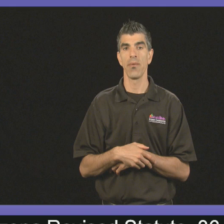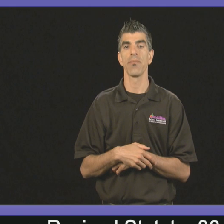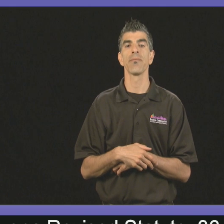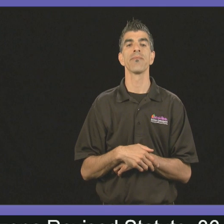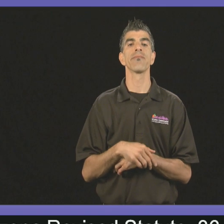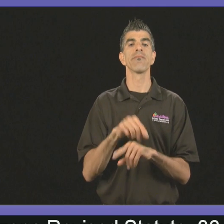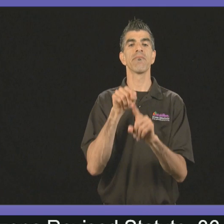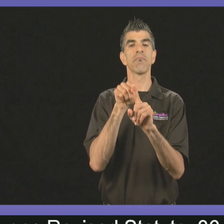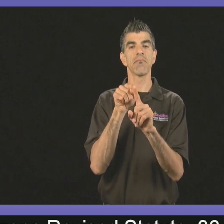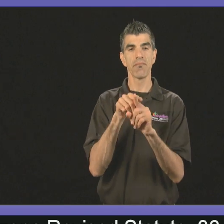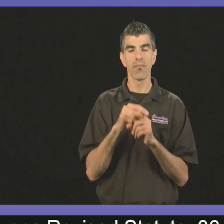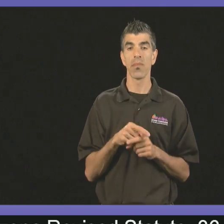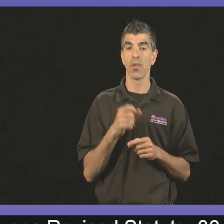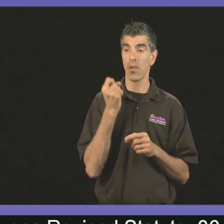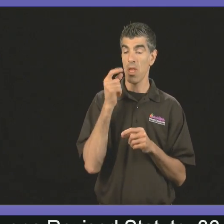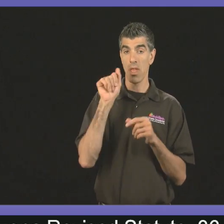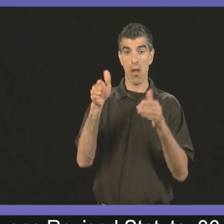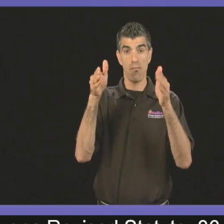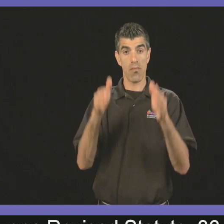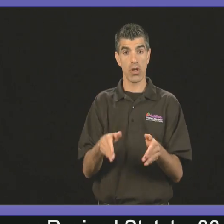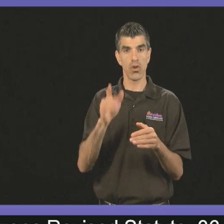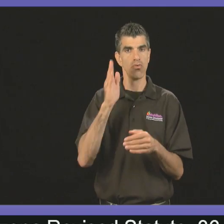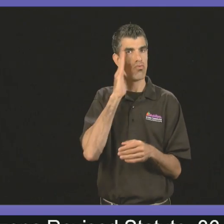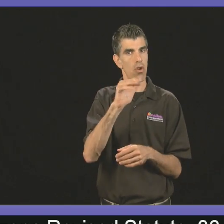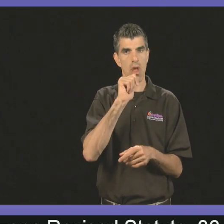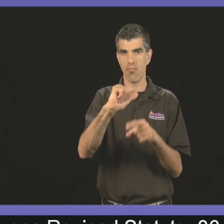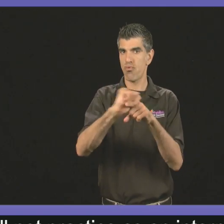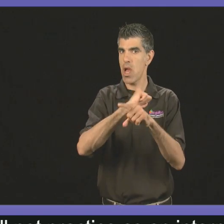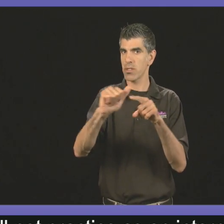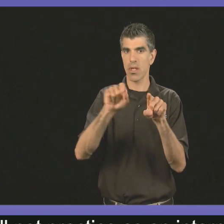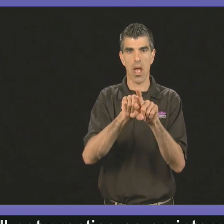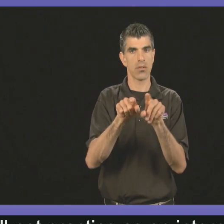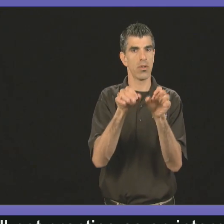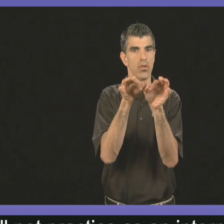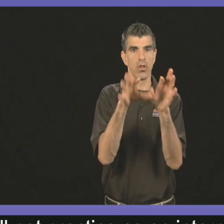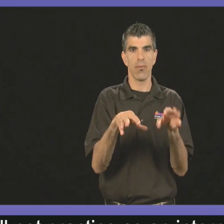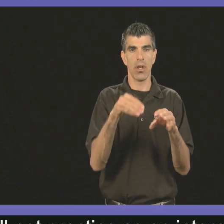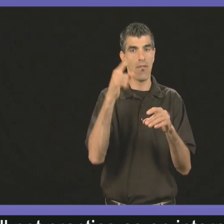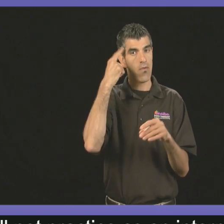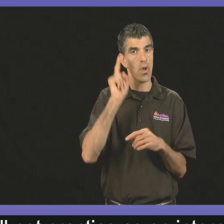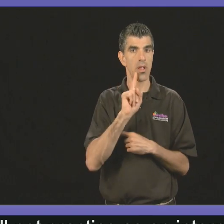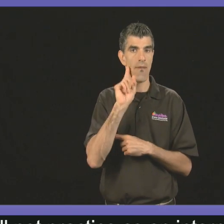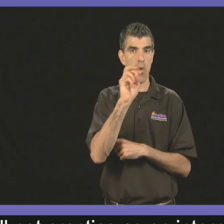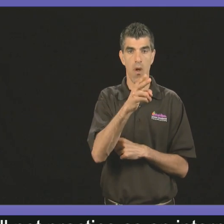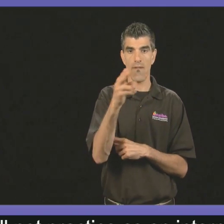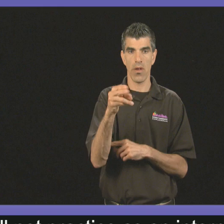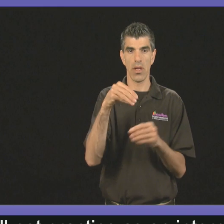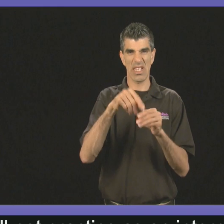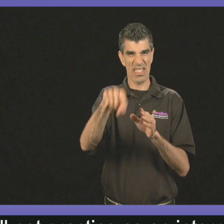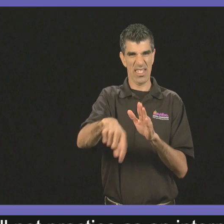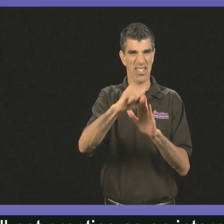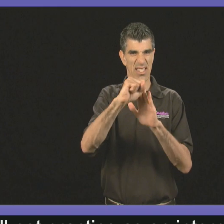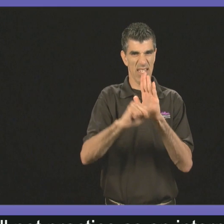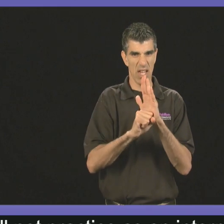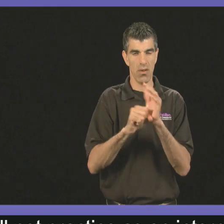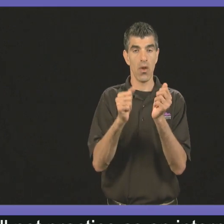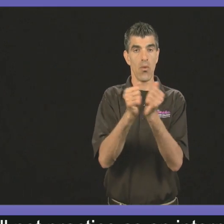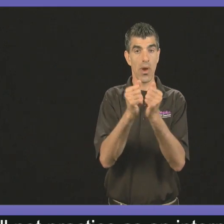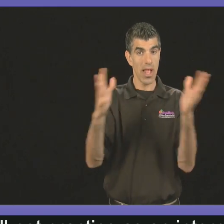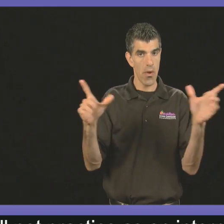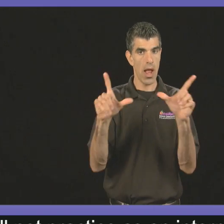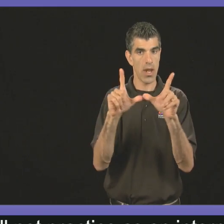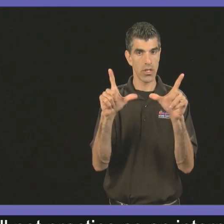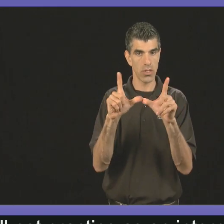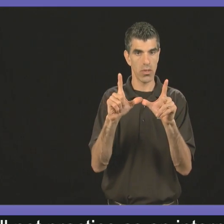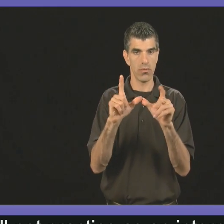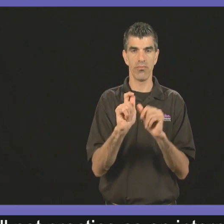361971, explains who is exempt from licensure. A person shall not practice as an interpreter for the deaf or hard of